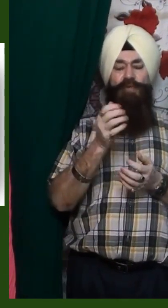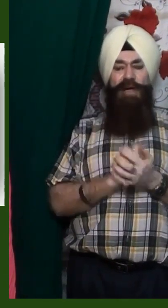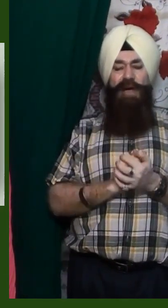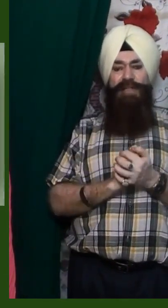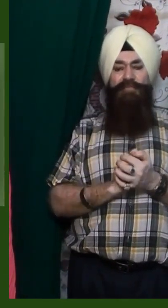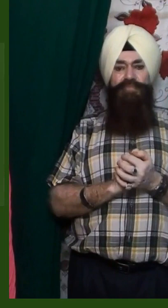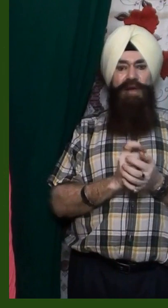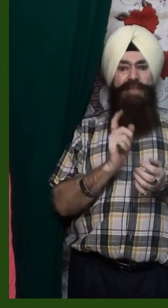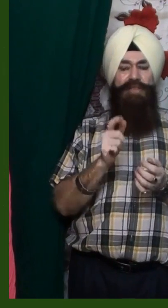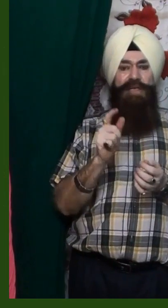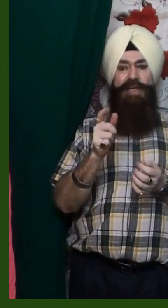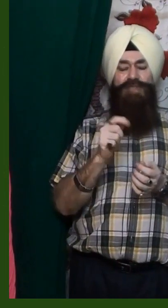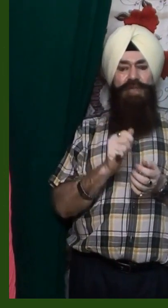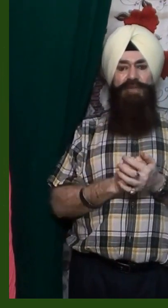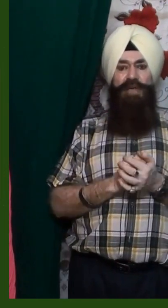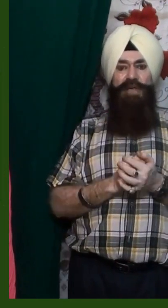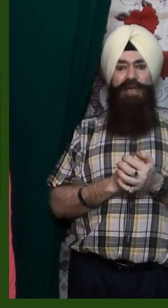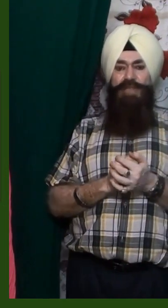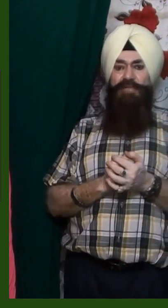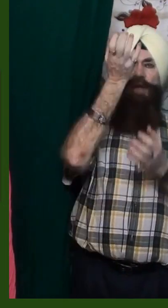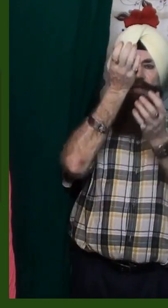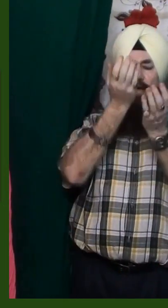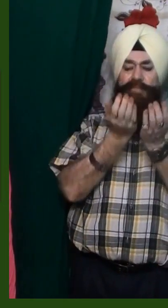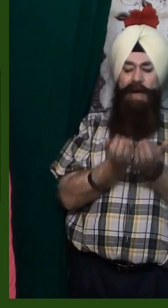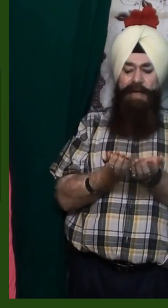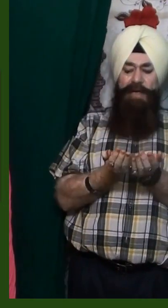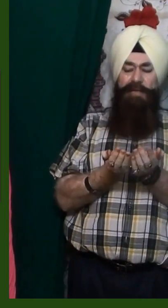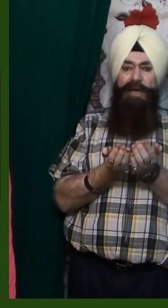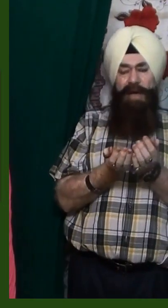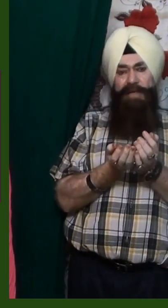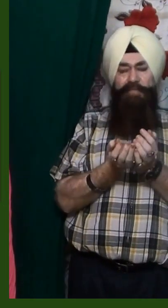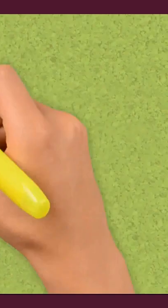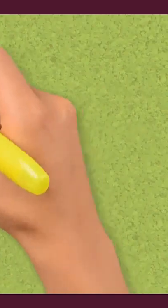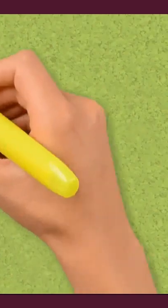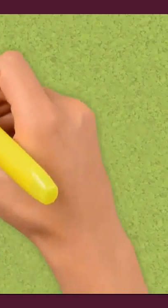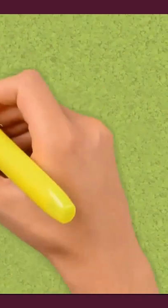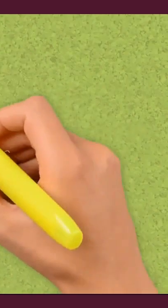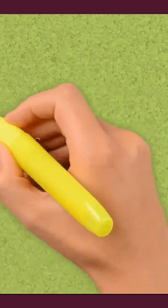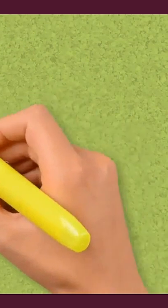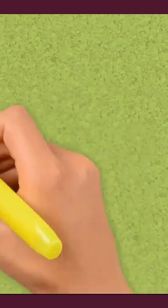what about the Earth? Earth is inertial or non-inertial? And it comes back in my hand.